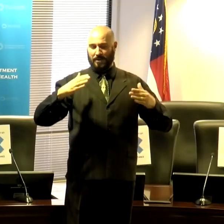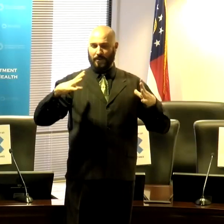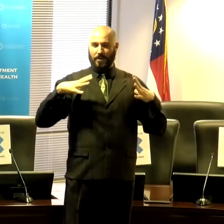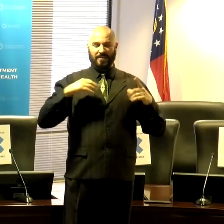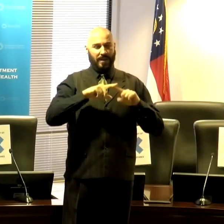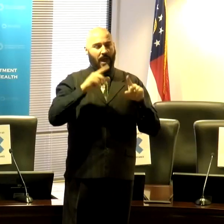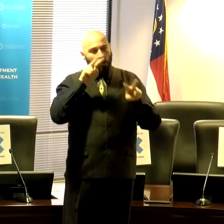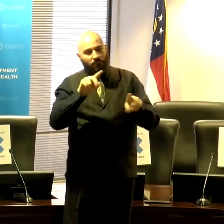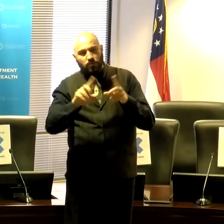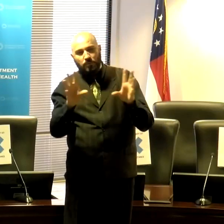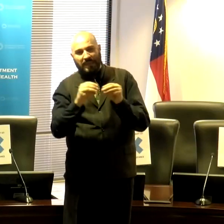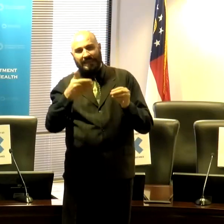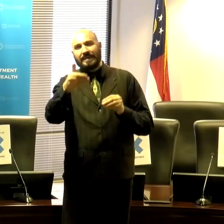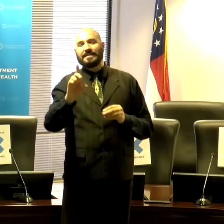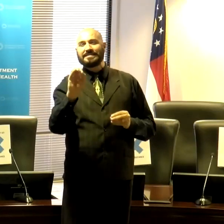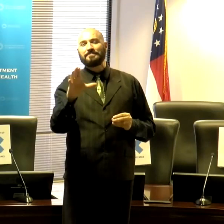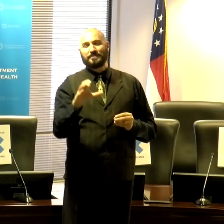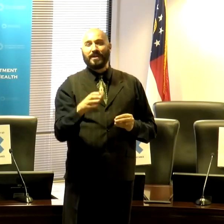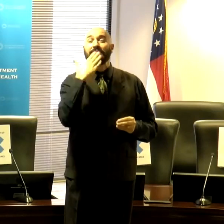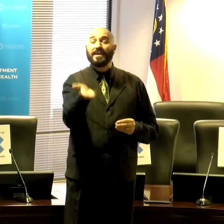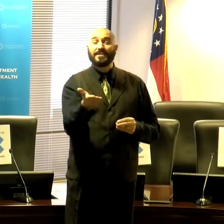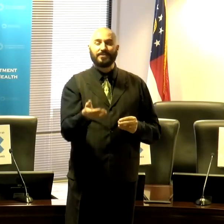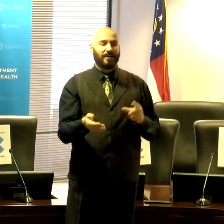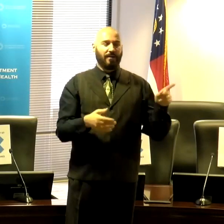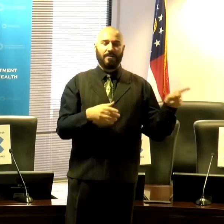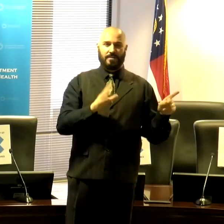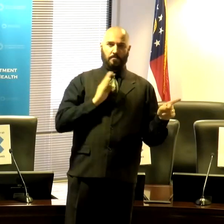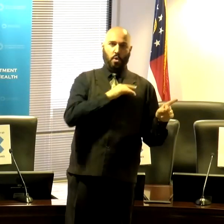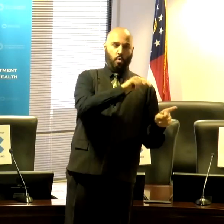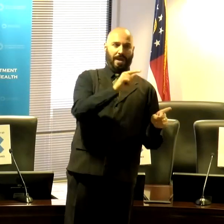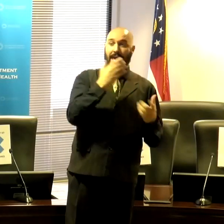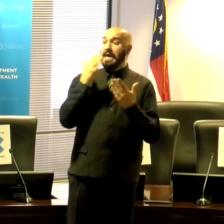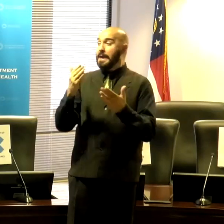December meeting. Thank you. Happy Thanksgiving, everyone. Thank you. Bye. Thank you.